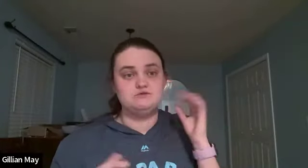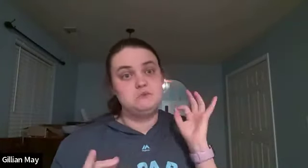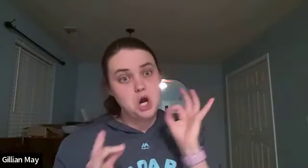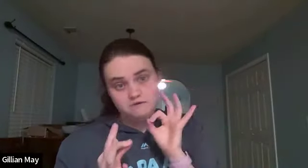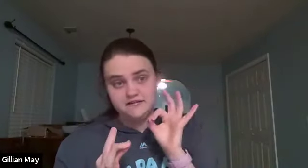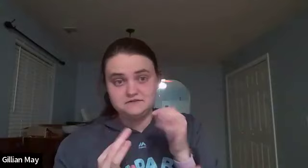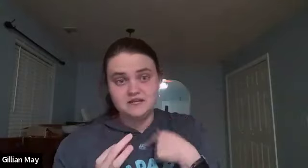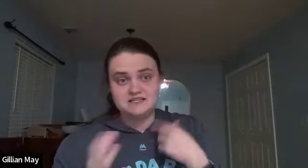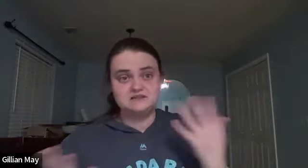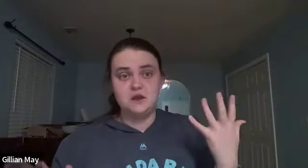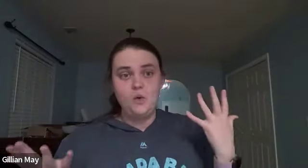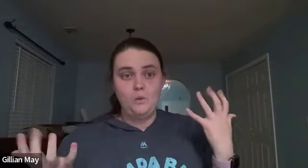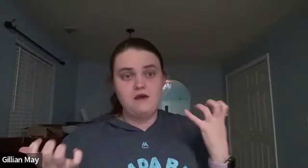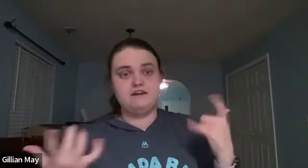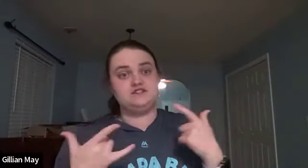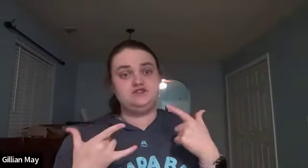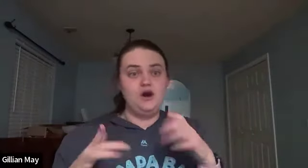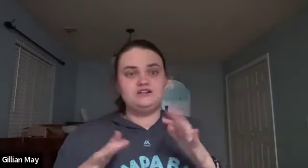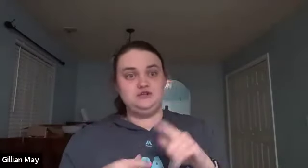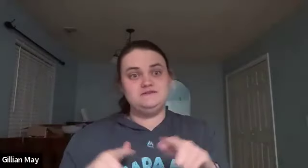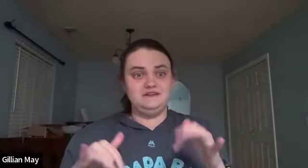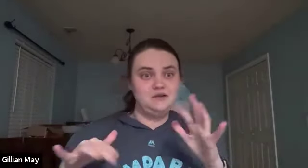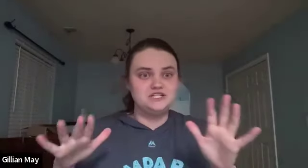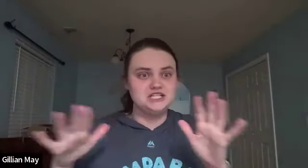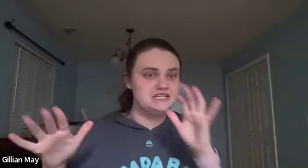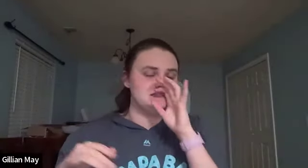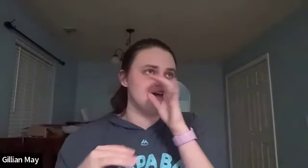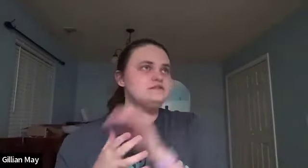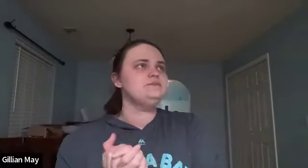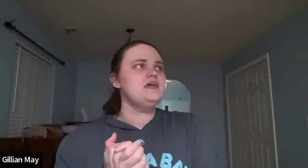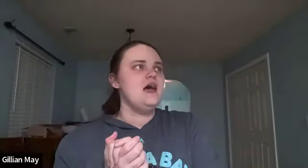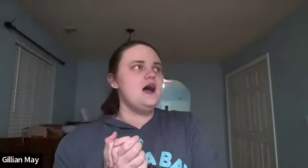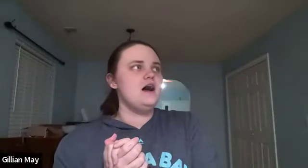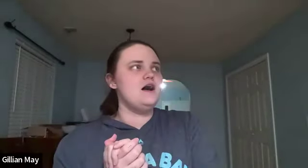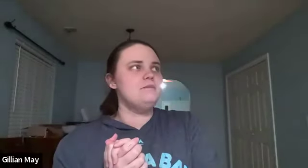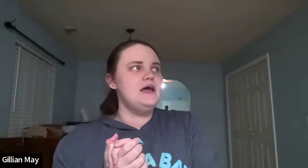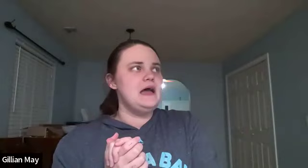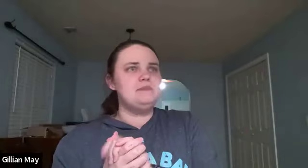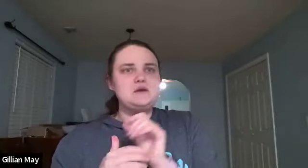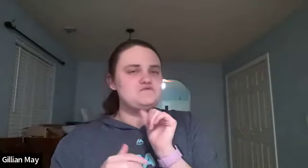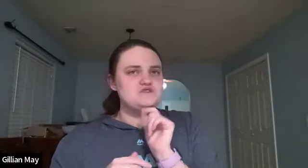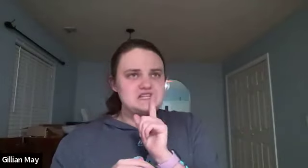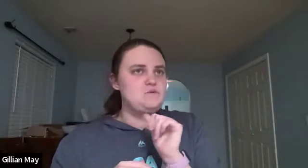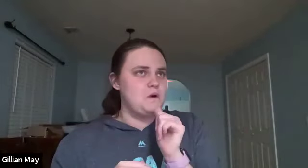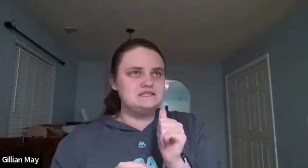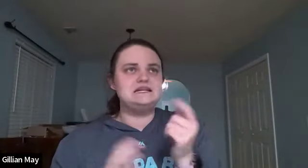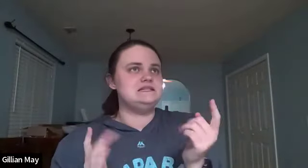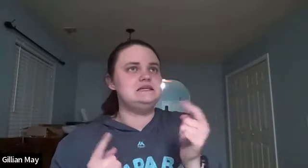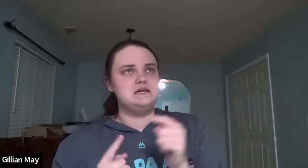was perfect for me because I was like, wow, I could talk 2 different languages and stuff. Um, but it really wasn't until